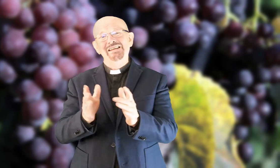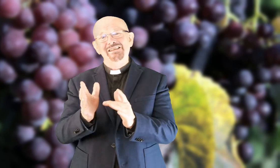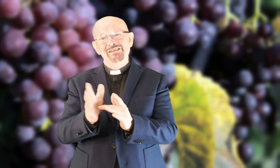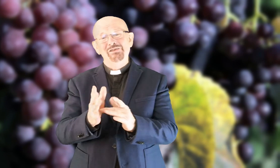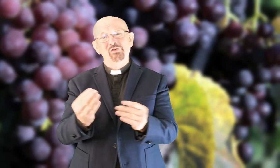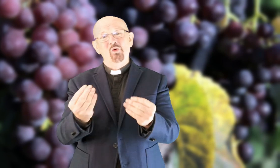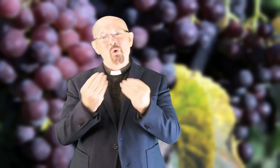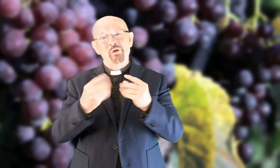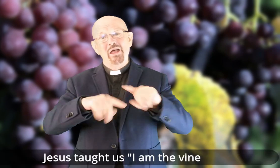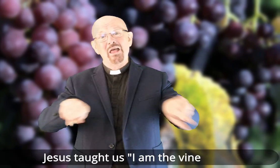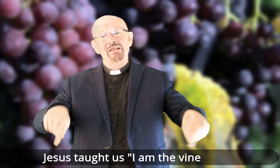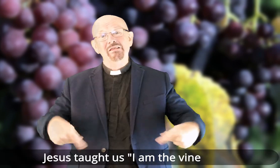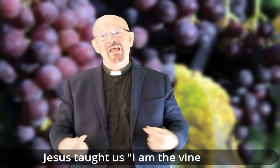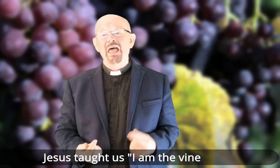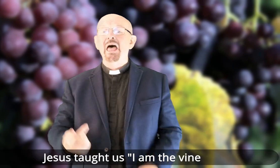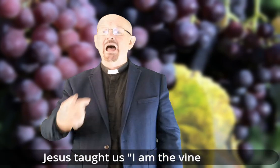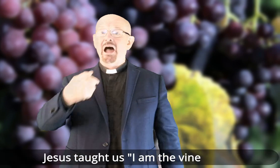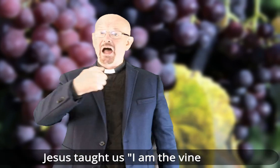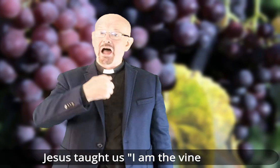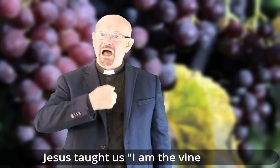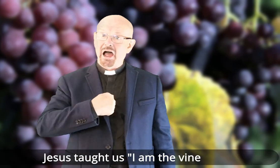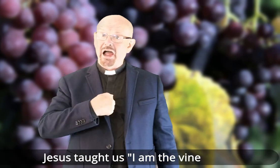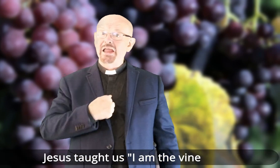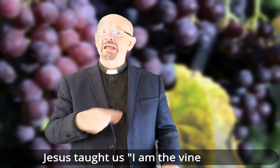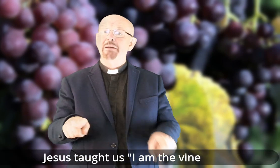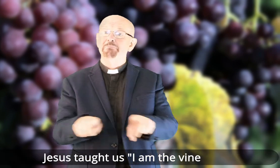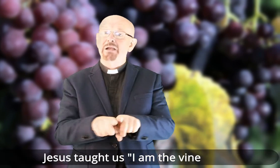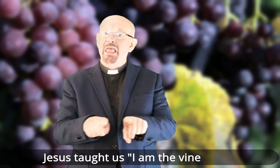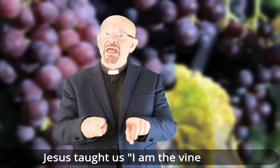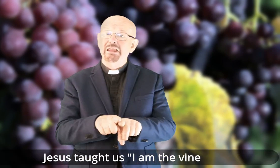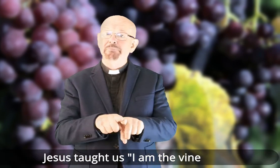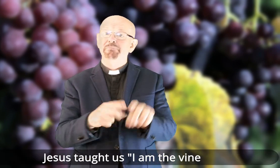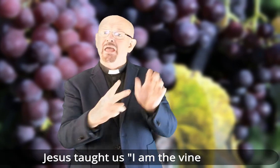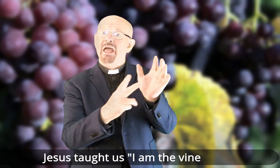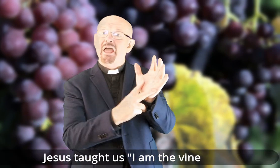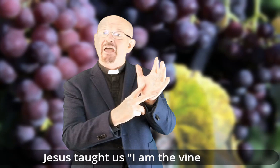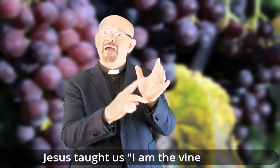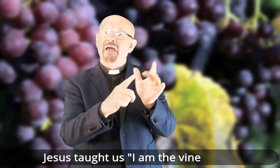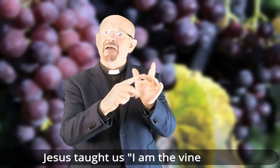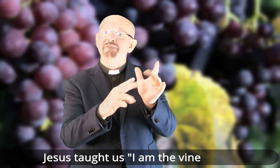Jesus. Jesus taught us, I am the vine.